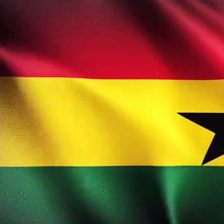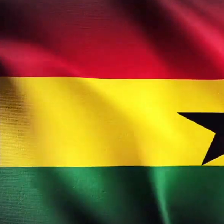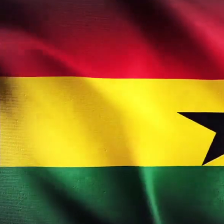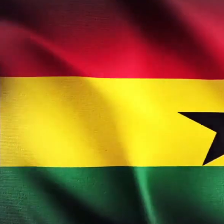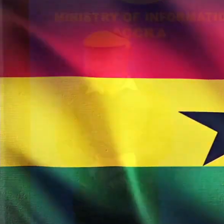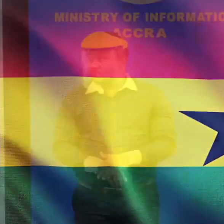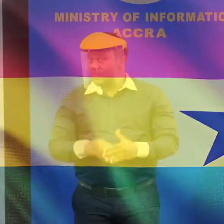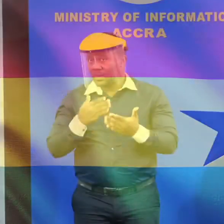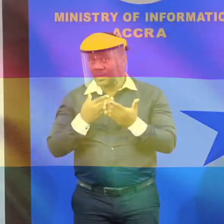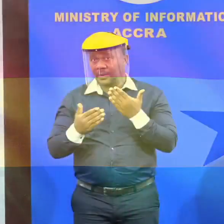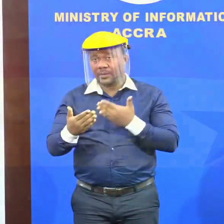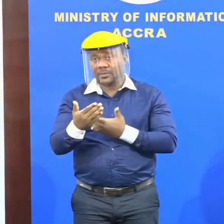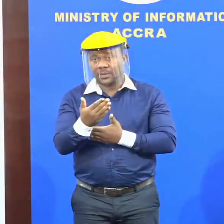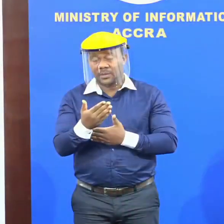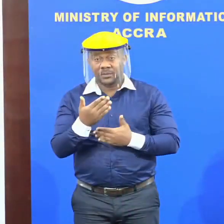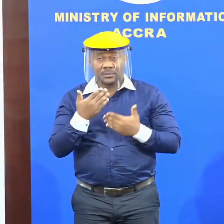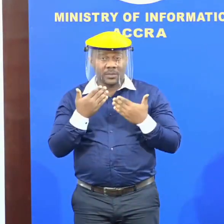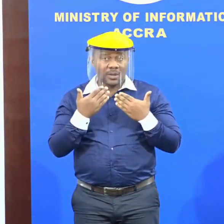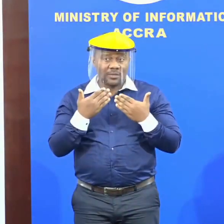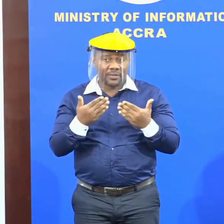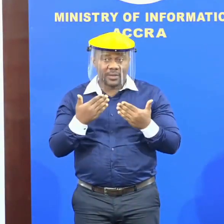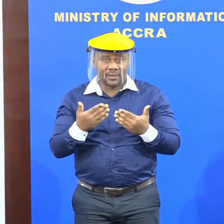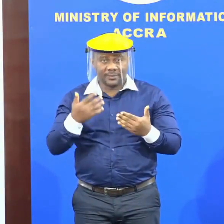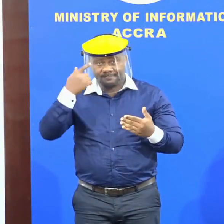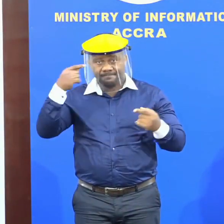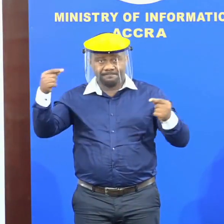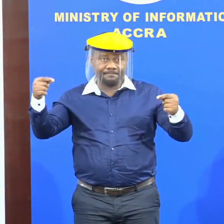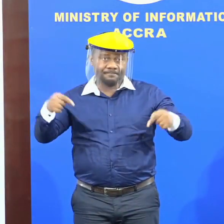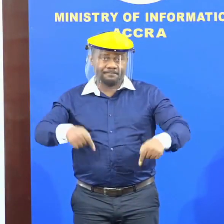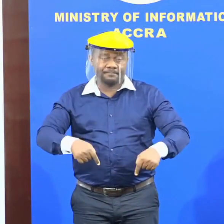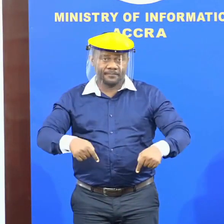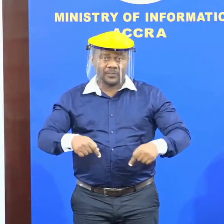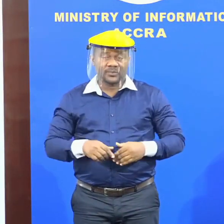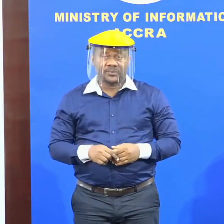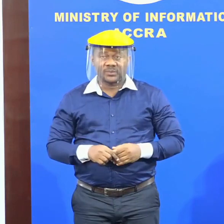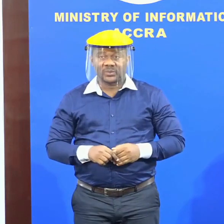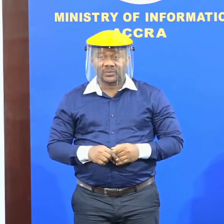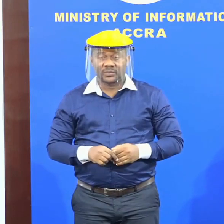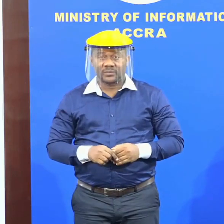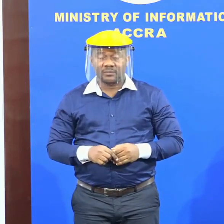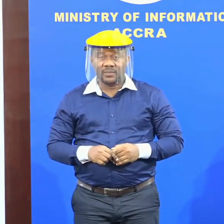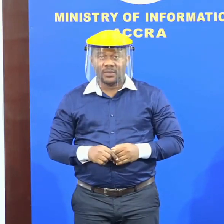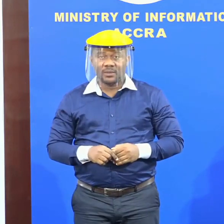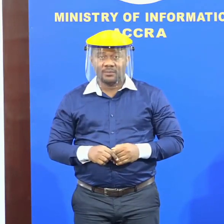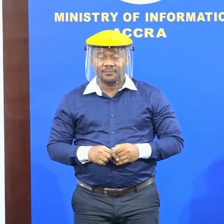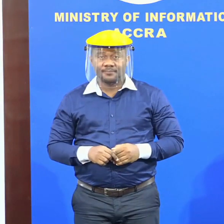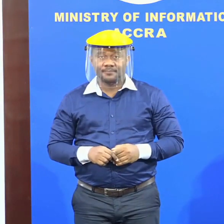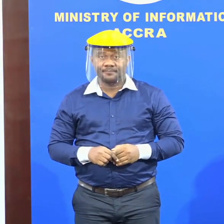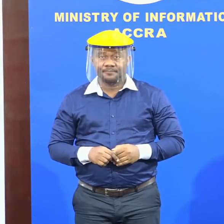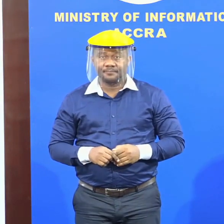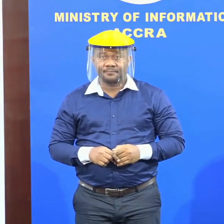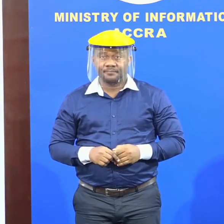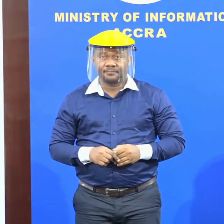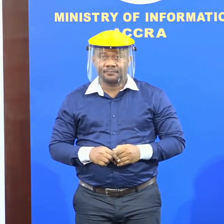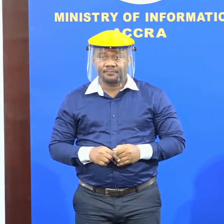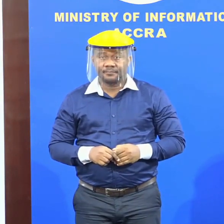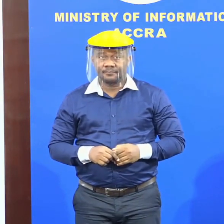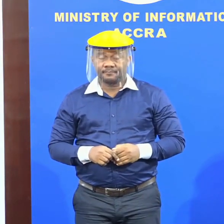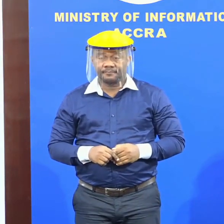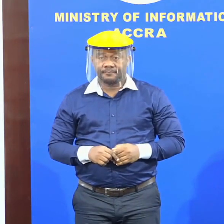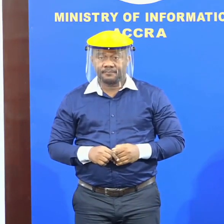Colleagues, good morning, and thank you for joining us for the first of the Minister's press briefings